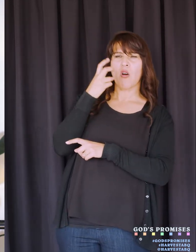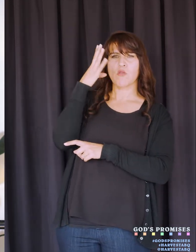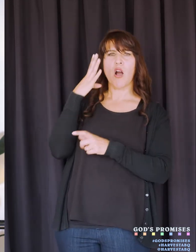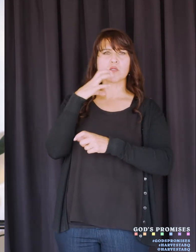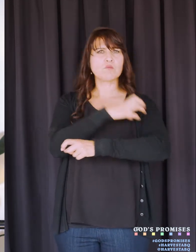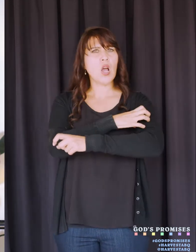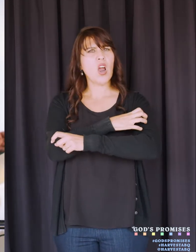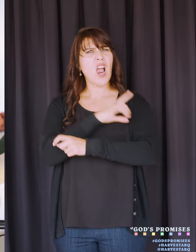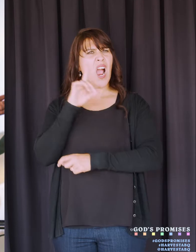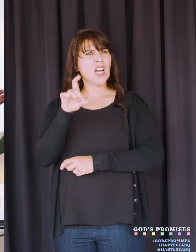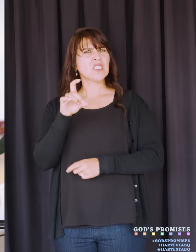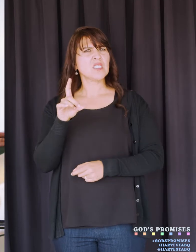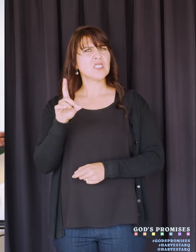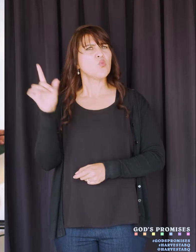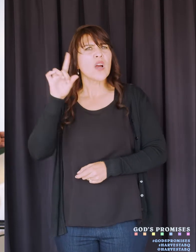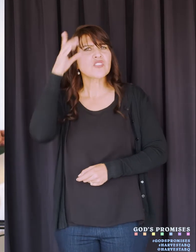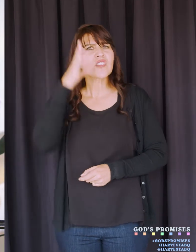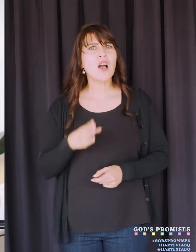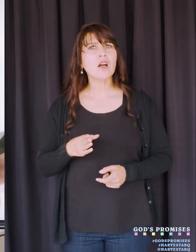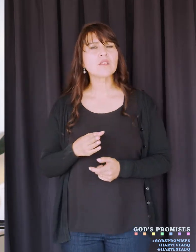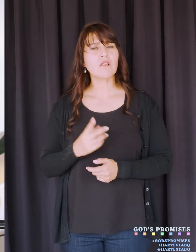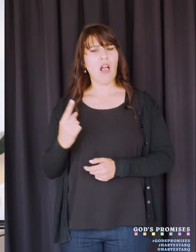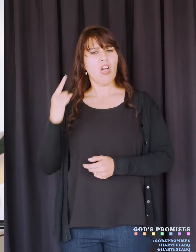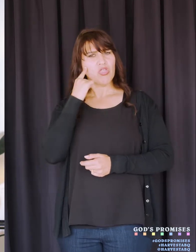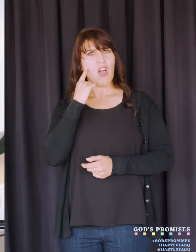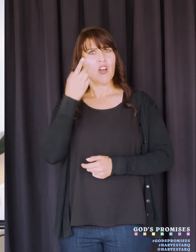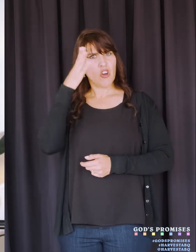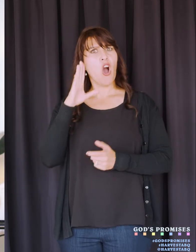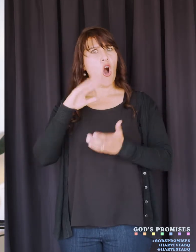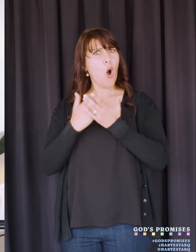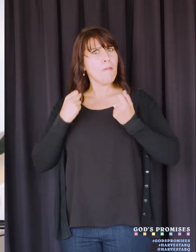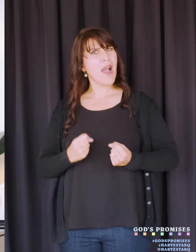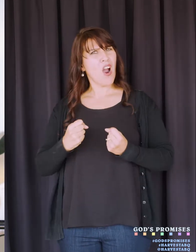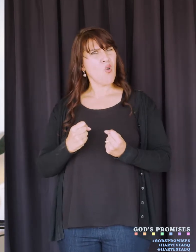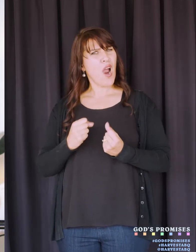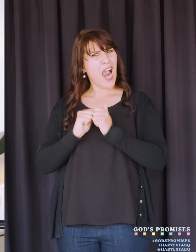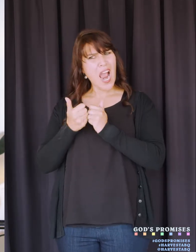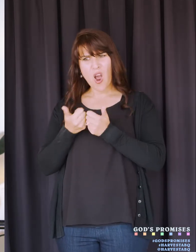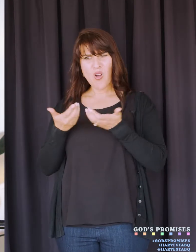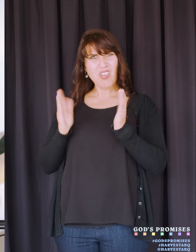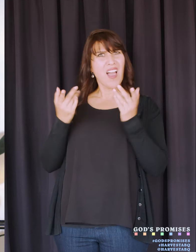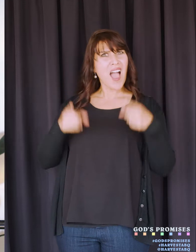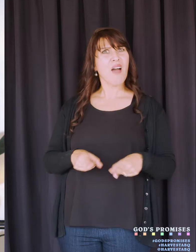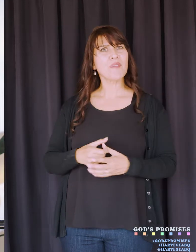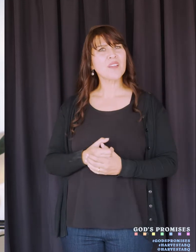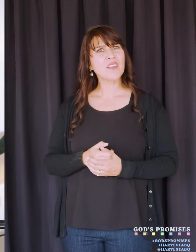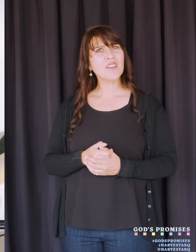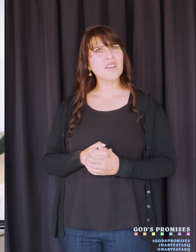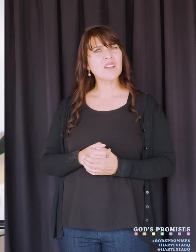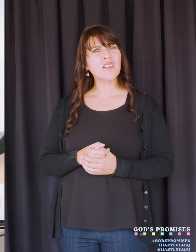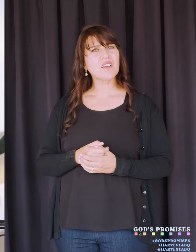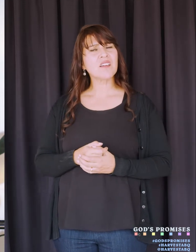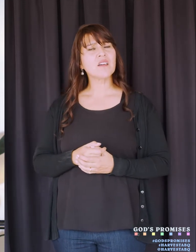asking questions like, where is God? I thought he was all powerful. How could he allow this to happen to